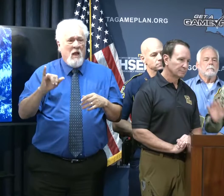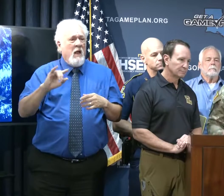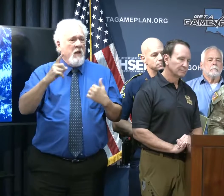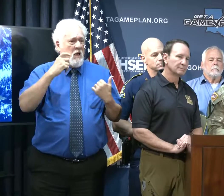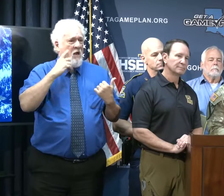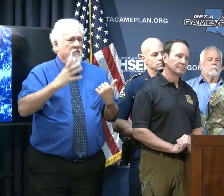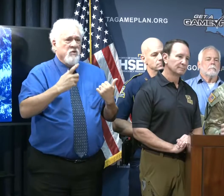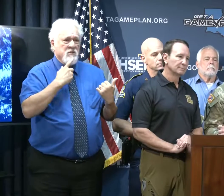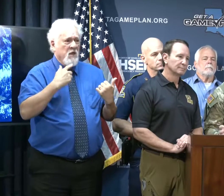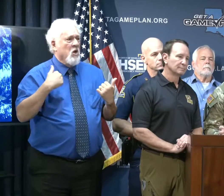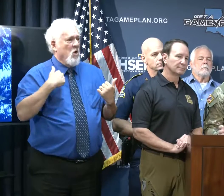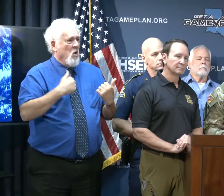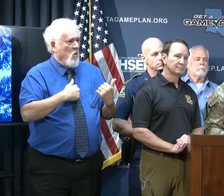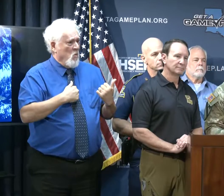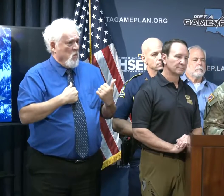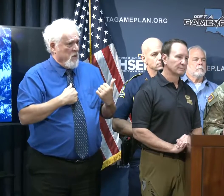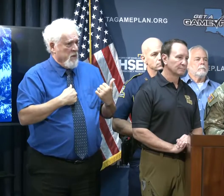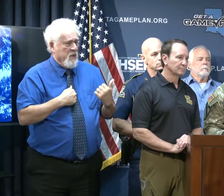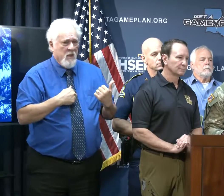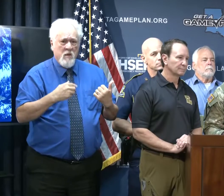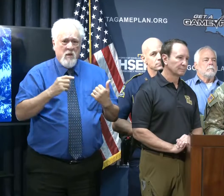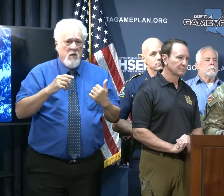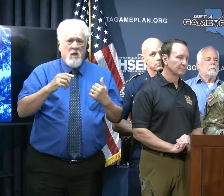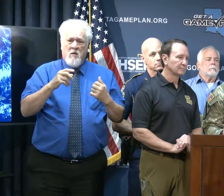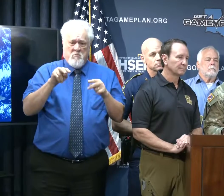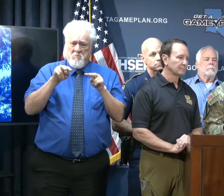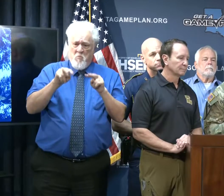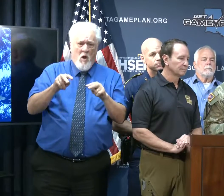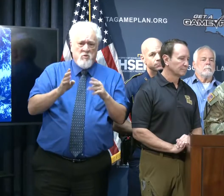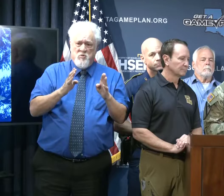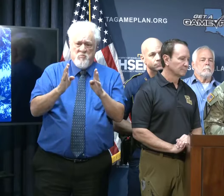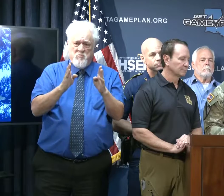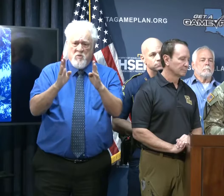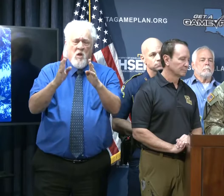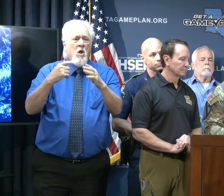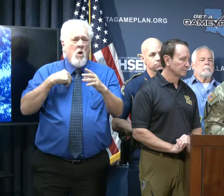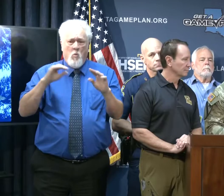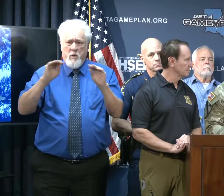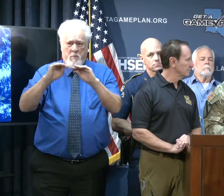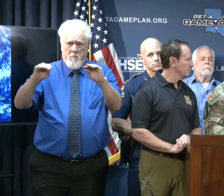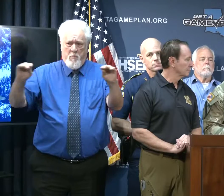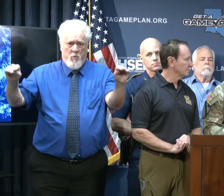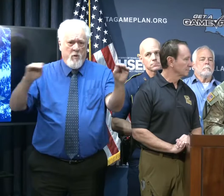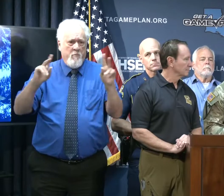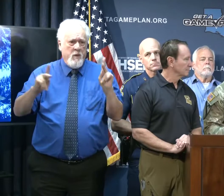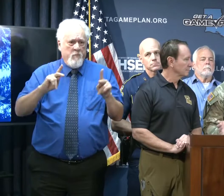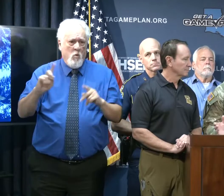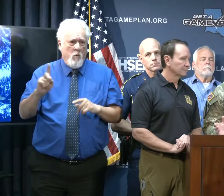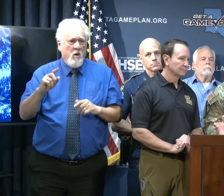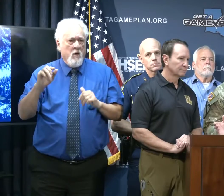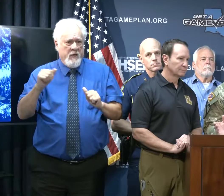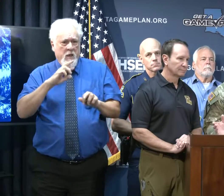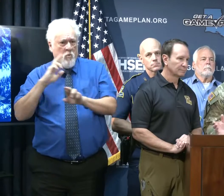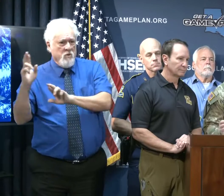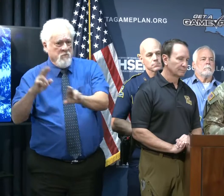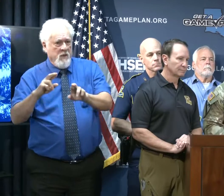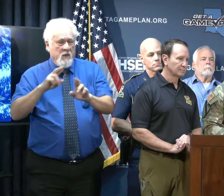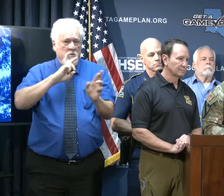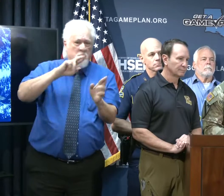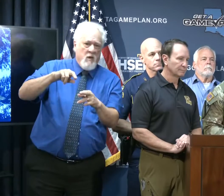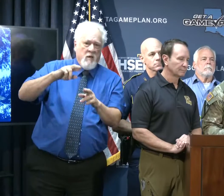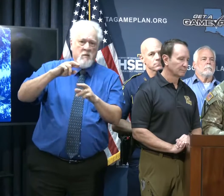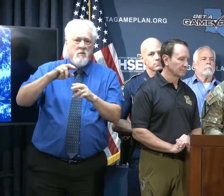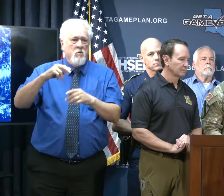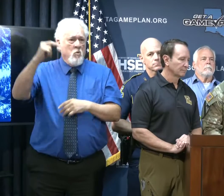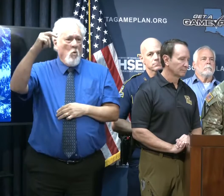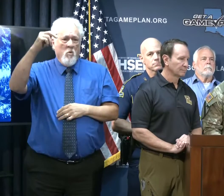governor said, we have contingencies no matter where the storm wobbles. We place our forces where they can react, go north, go south,